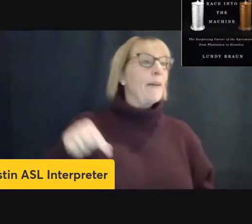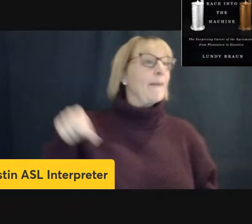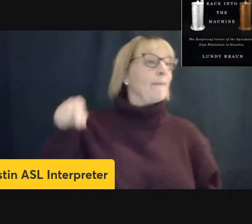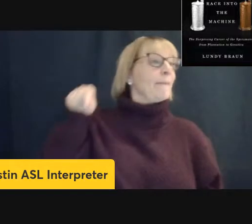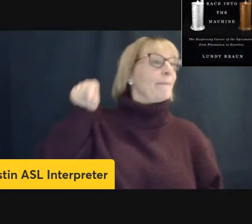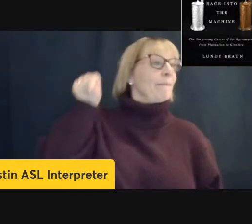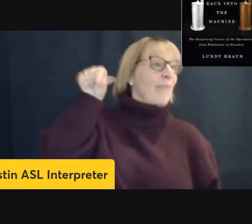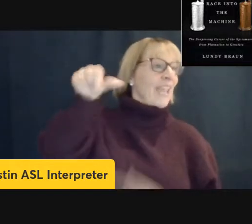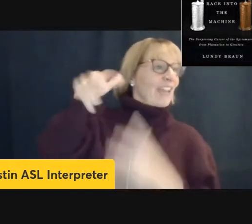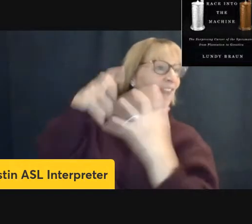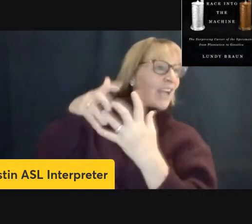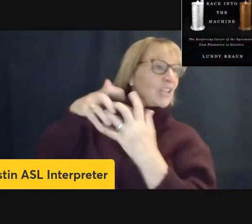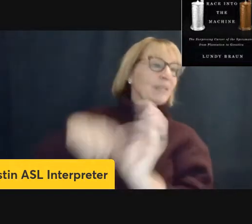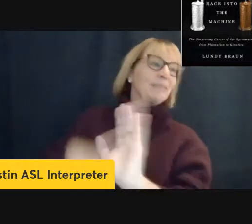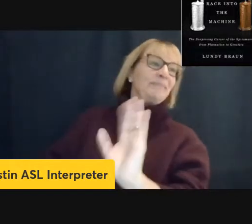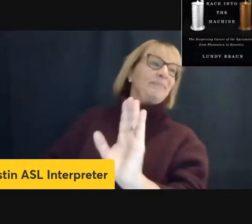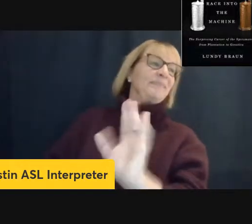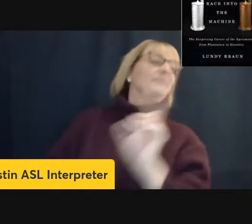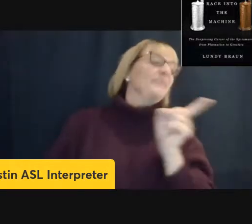the US.